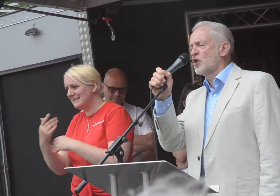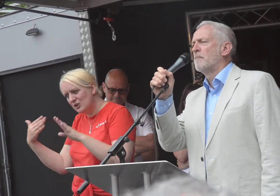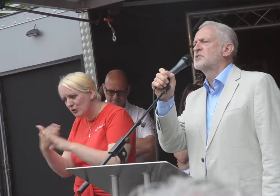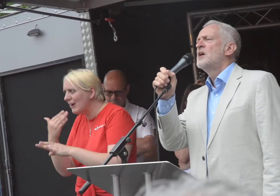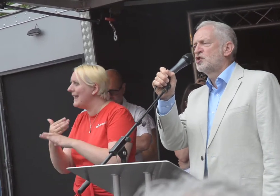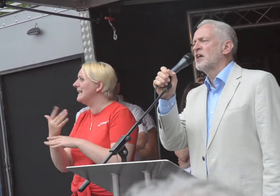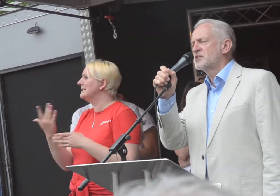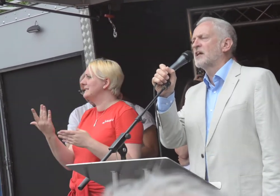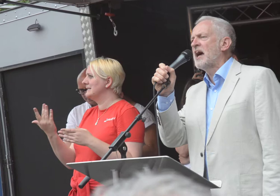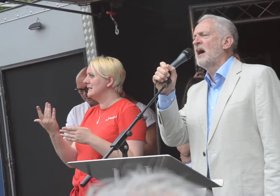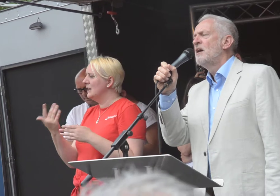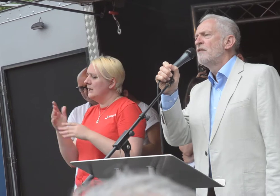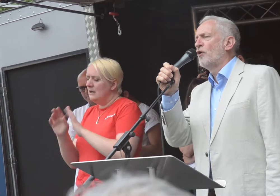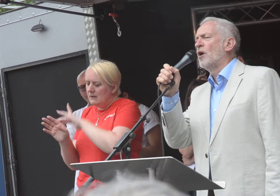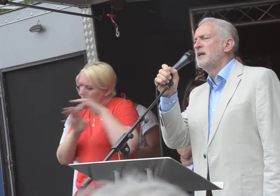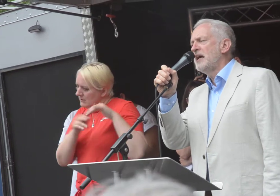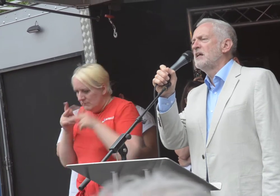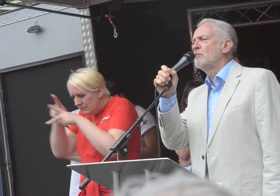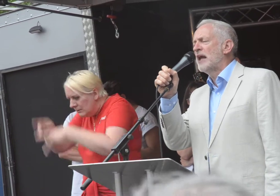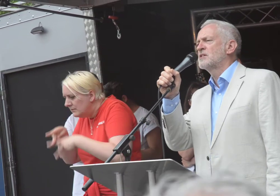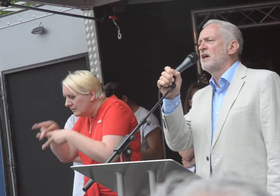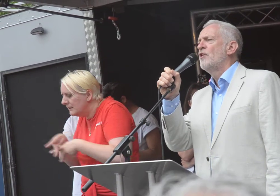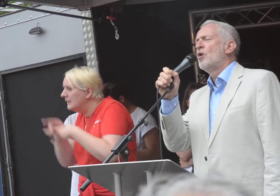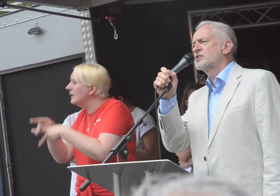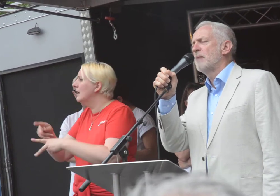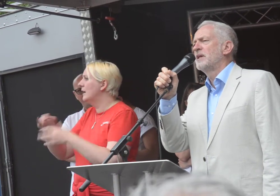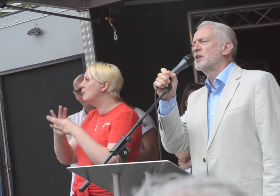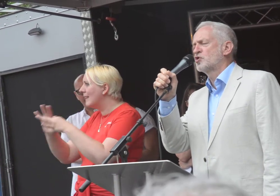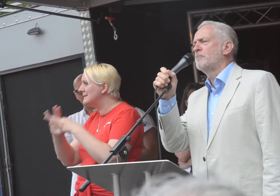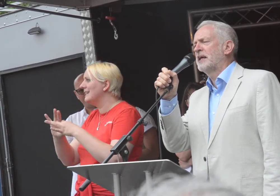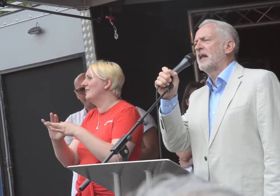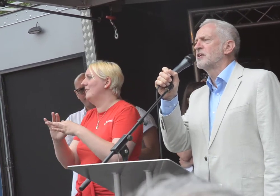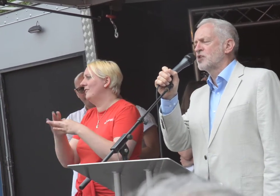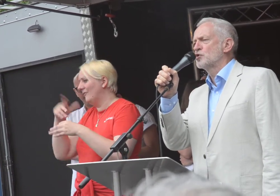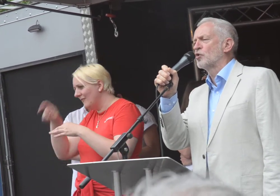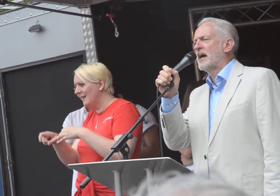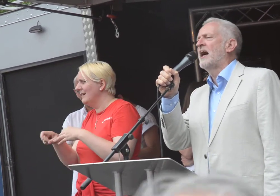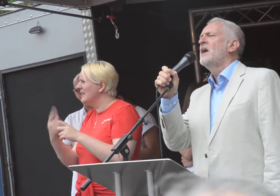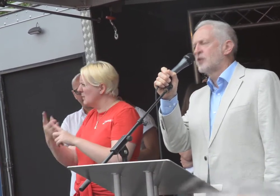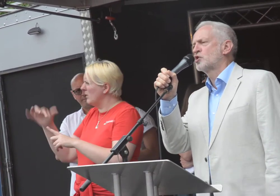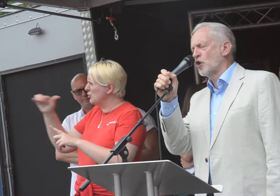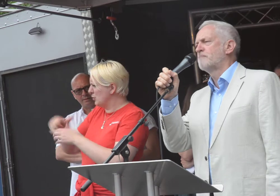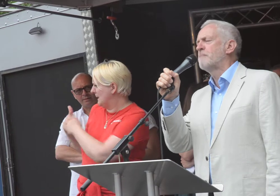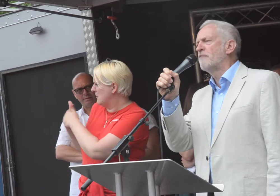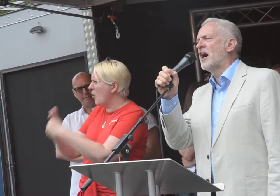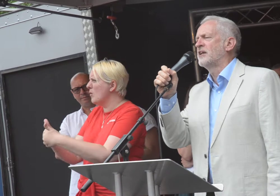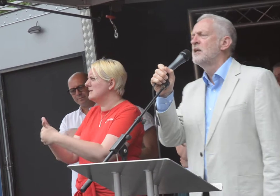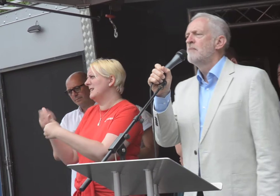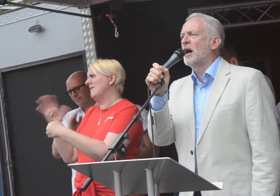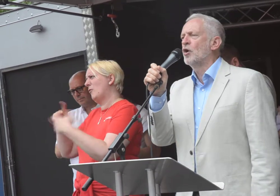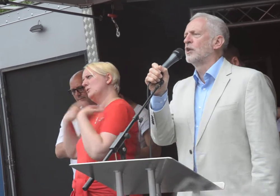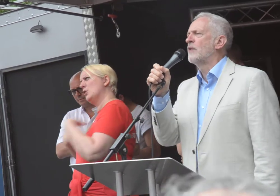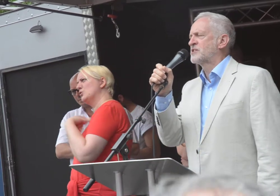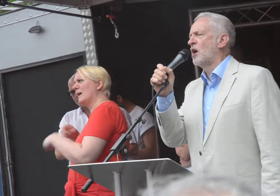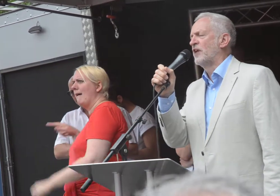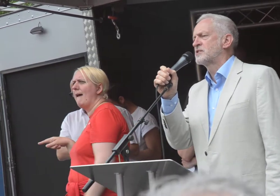or jobs just to care for a needy relative or somebody that should be getting the social care that should be provided